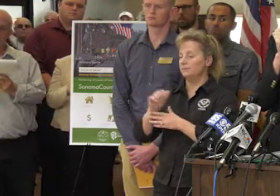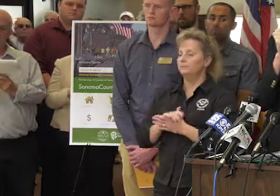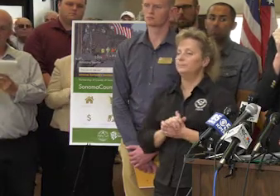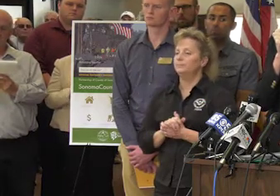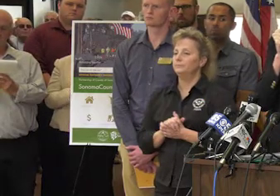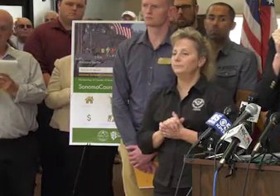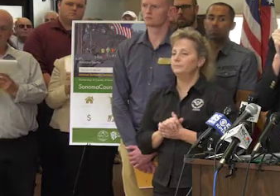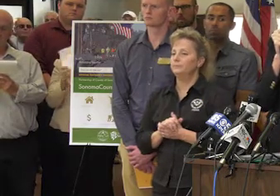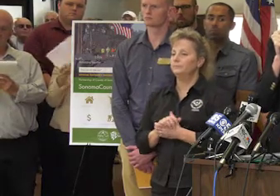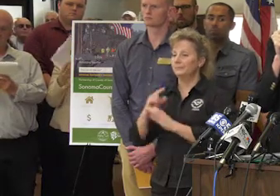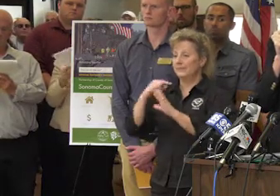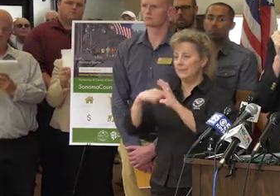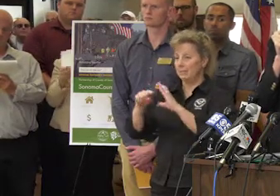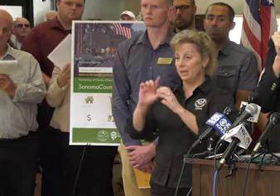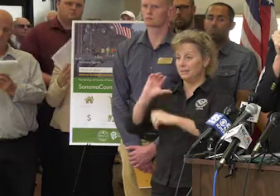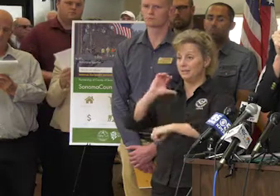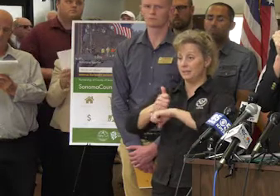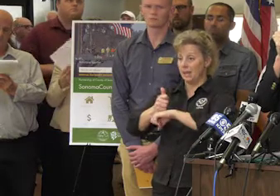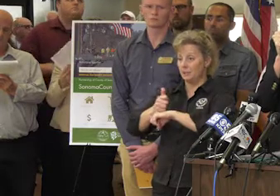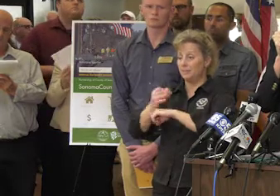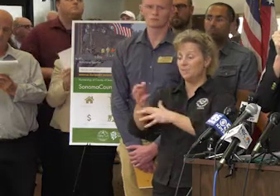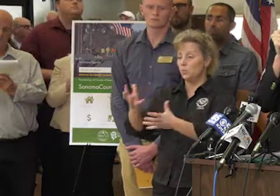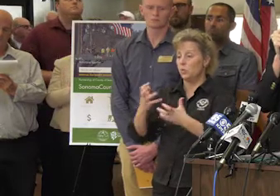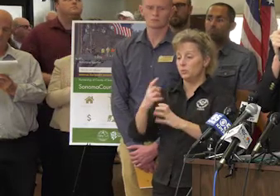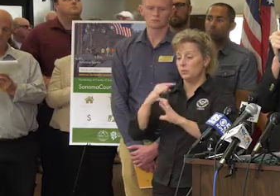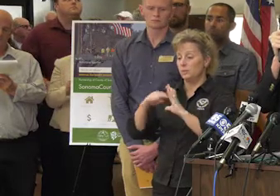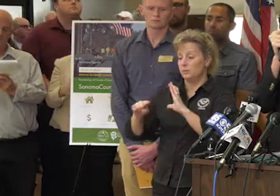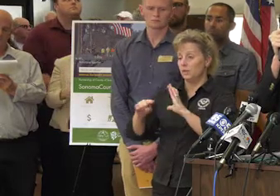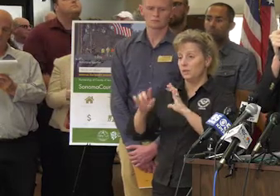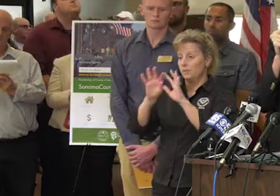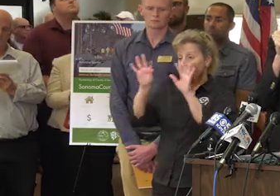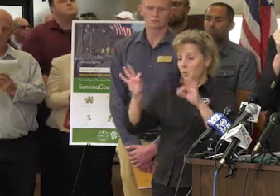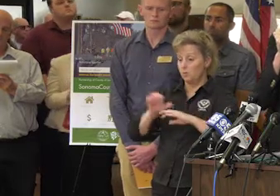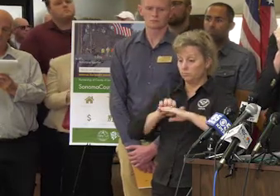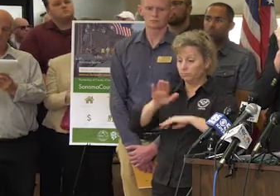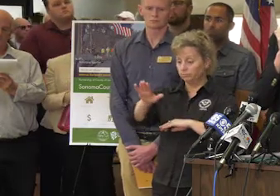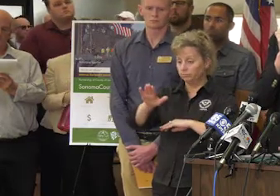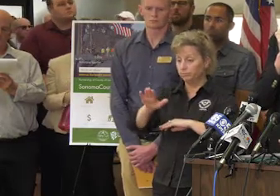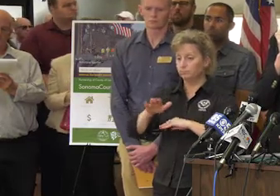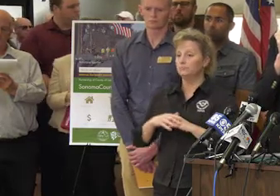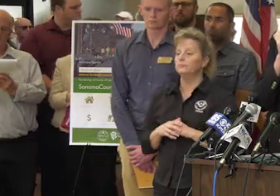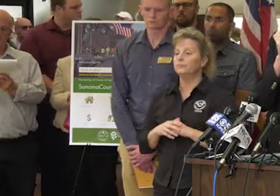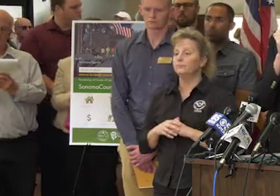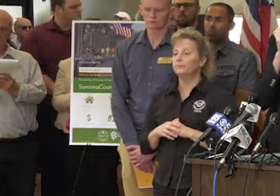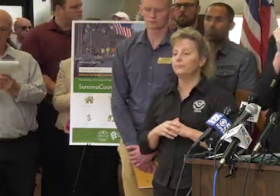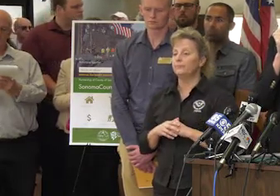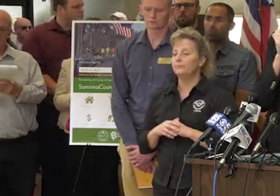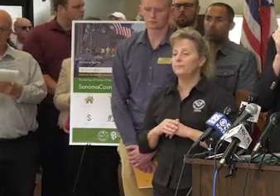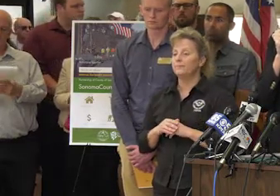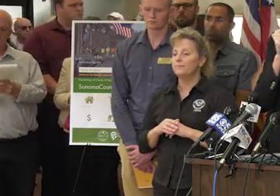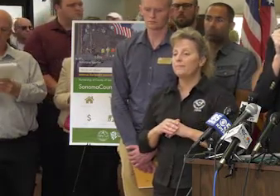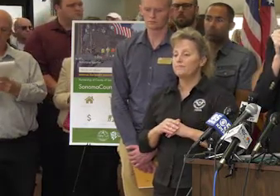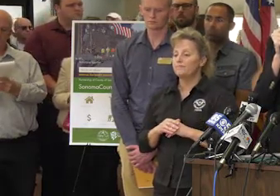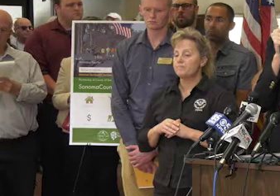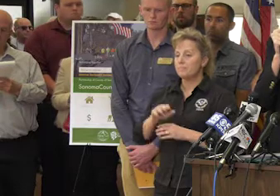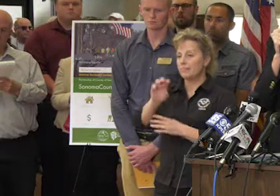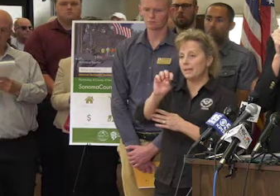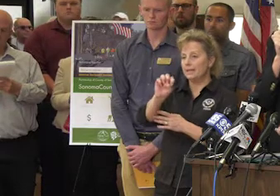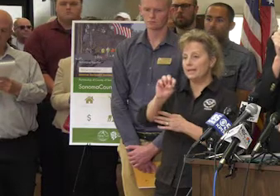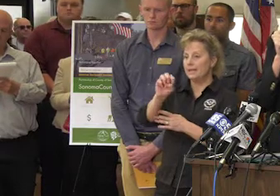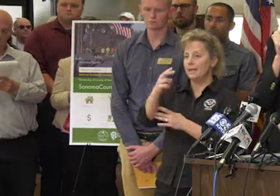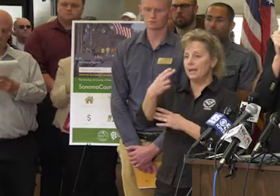There is an email set up if you want to email your form in, and that would be